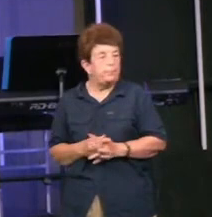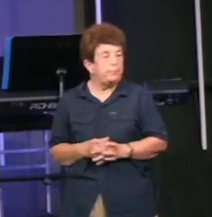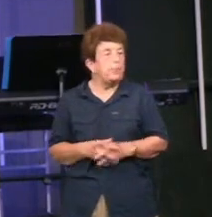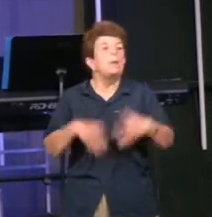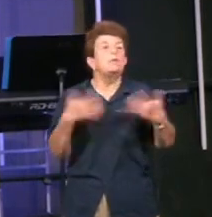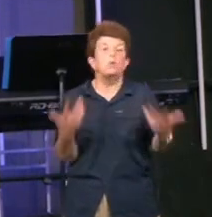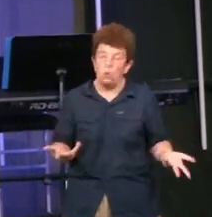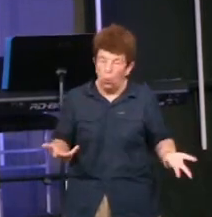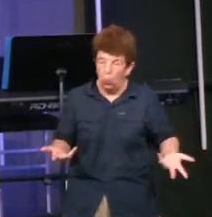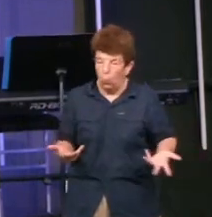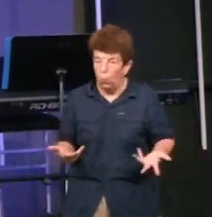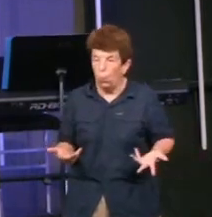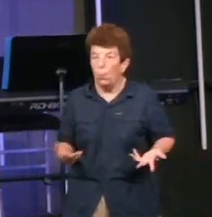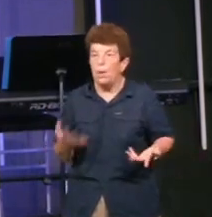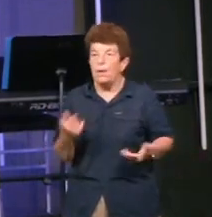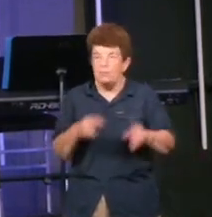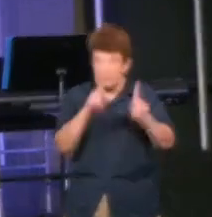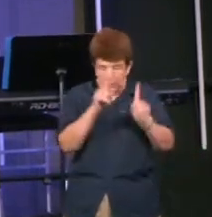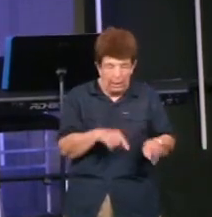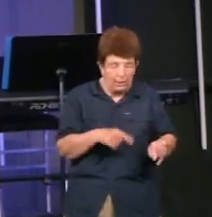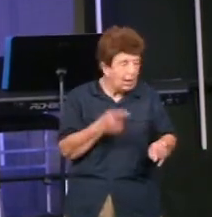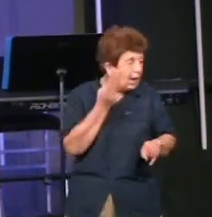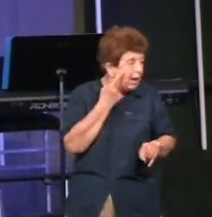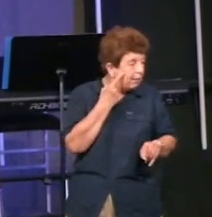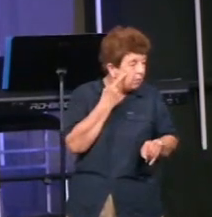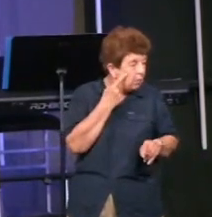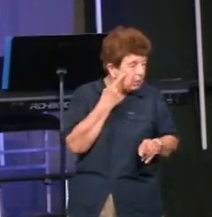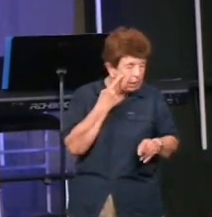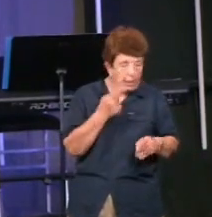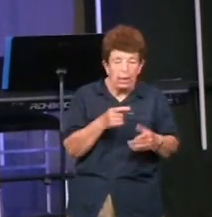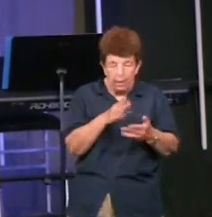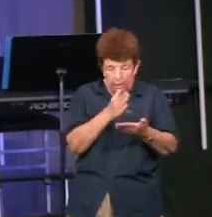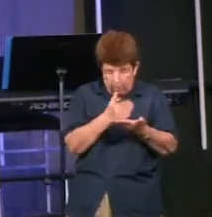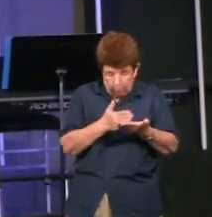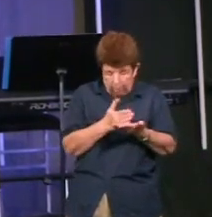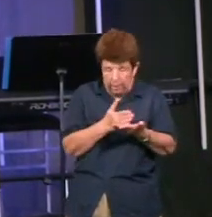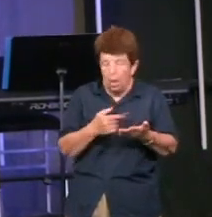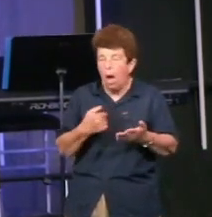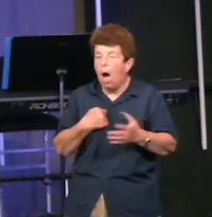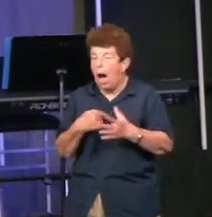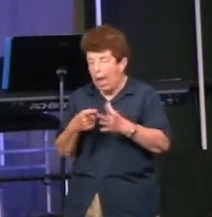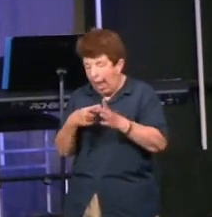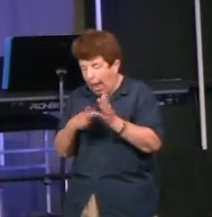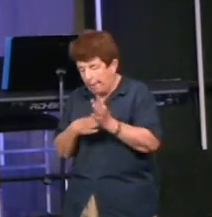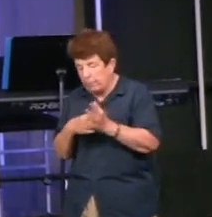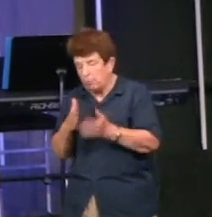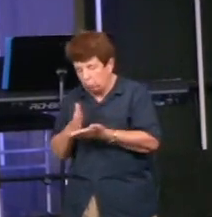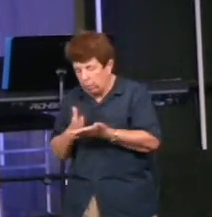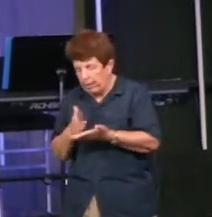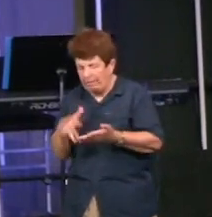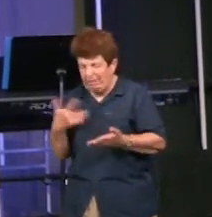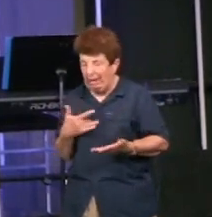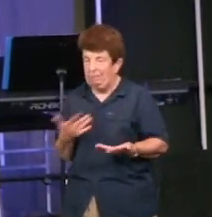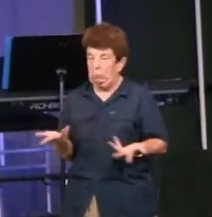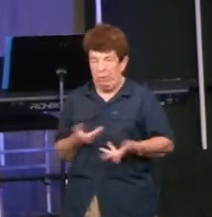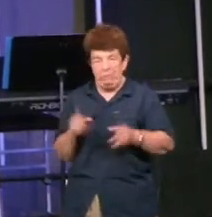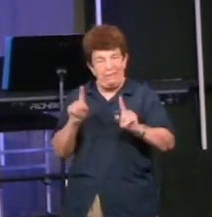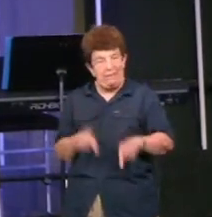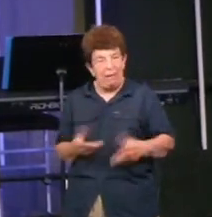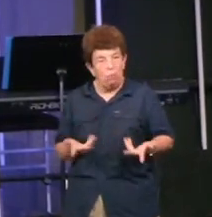And so we have to begin, as we look at this statement, Jesus says, I am the bread of life. We go, okay, where do we